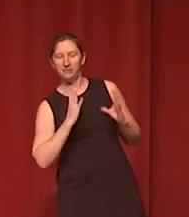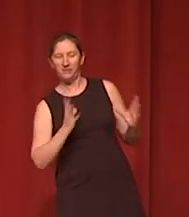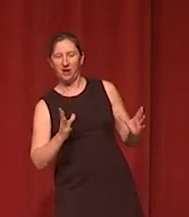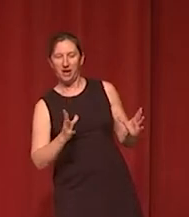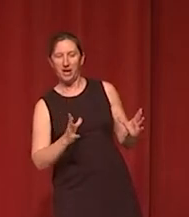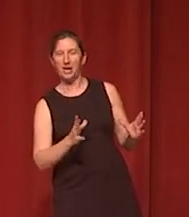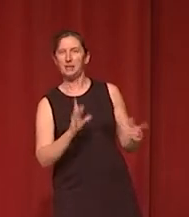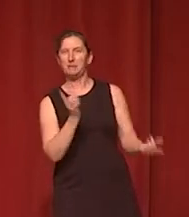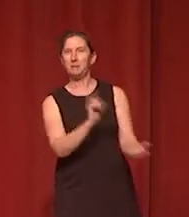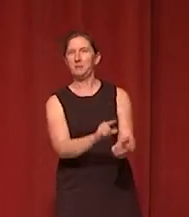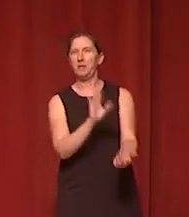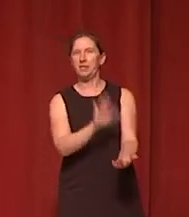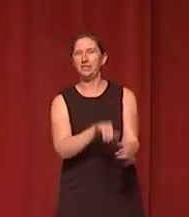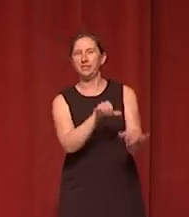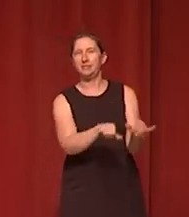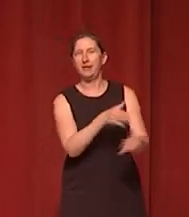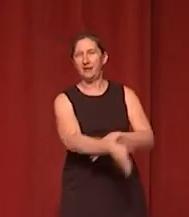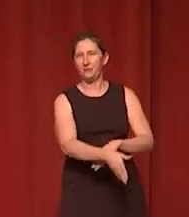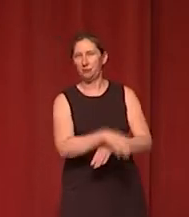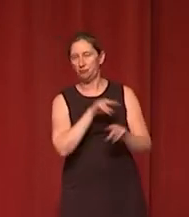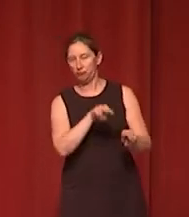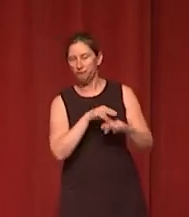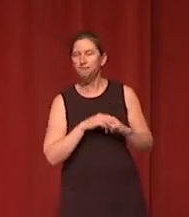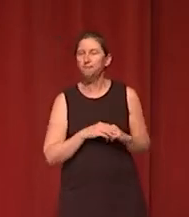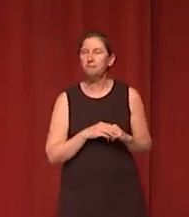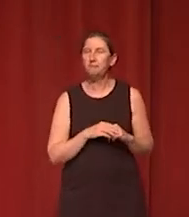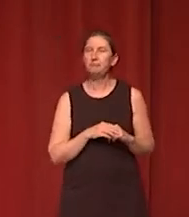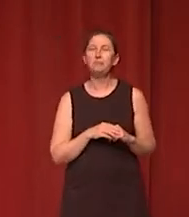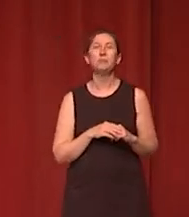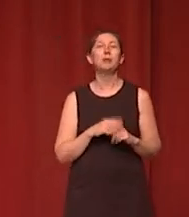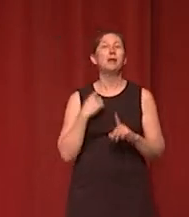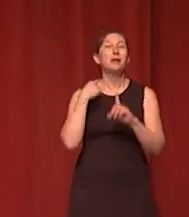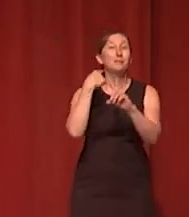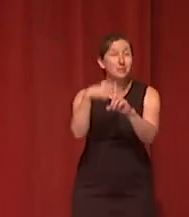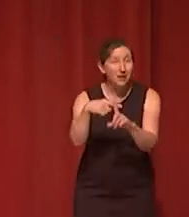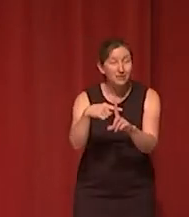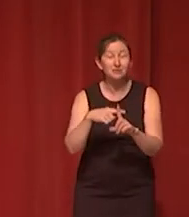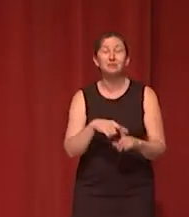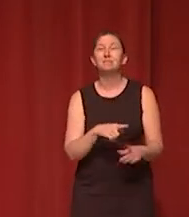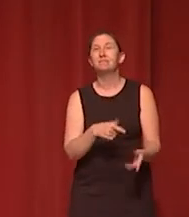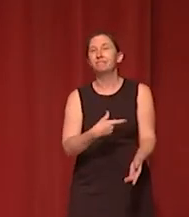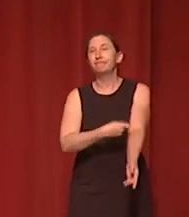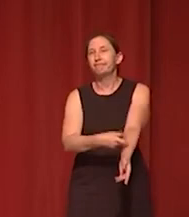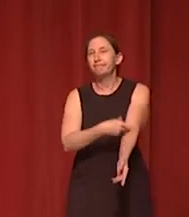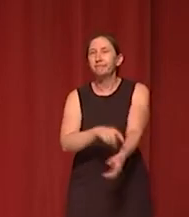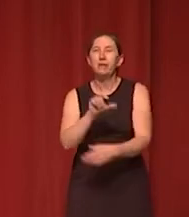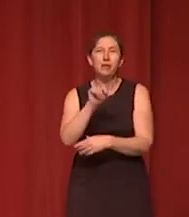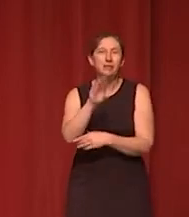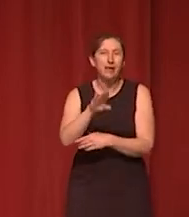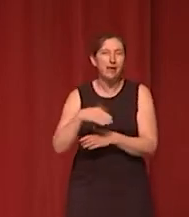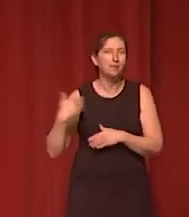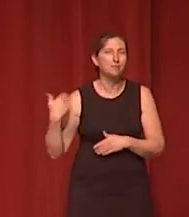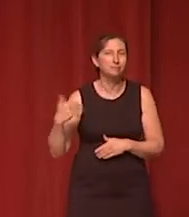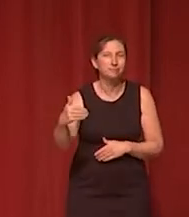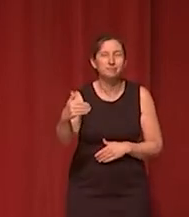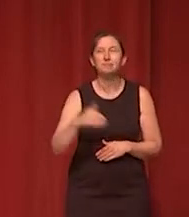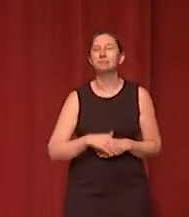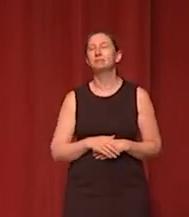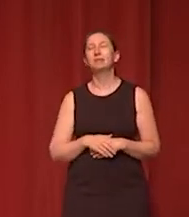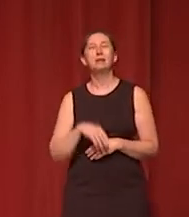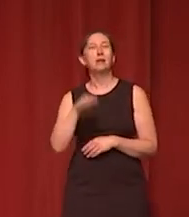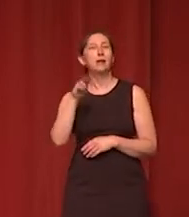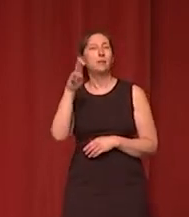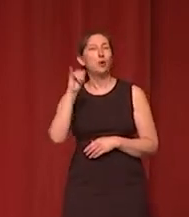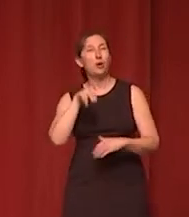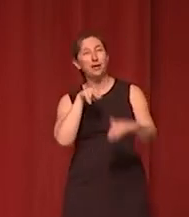And that's just the infusion therapy. So then we talk about what do we continue to monitor. So the labs, the MRI scans, those are additional visits,